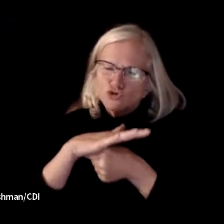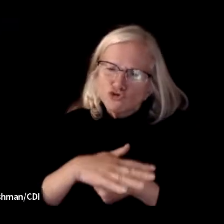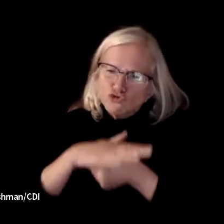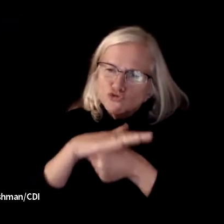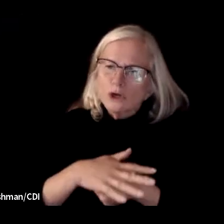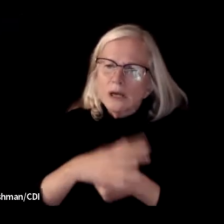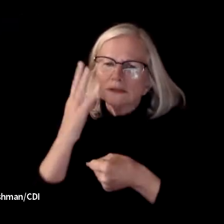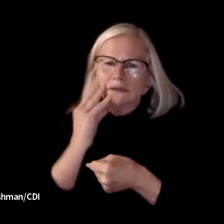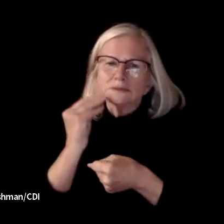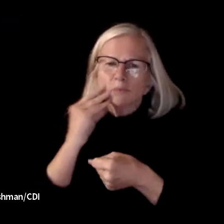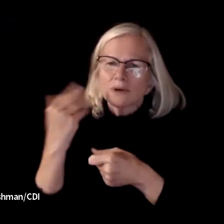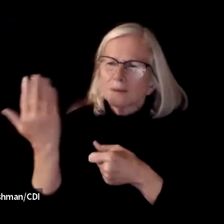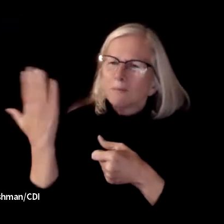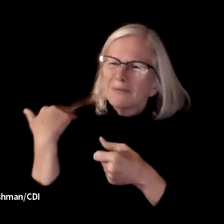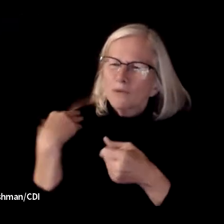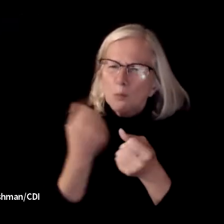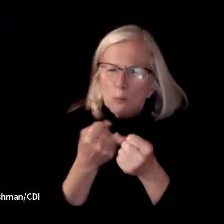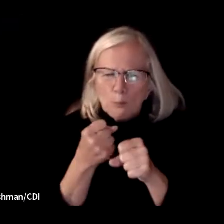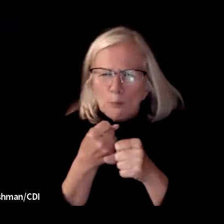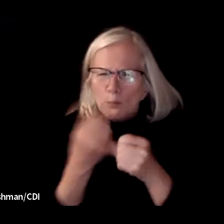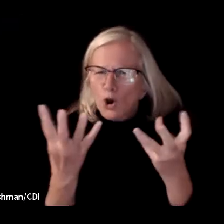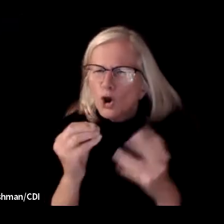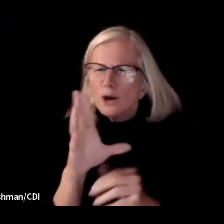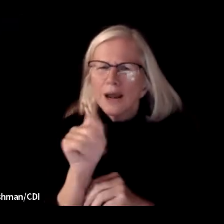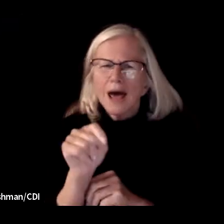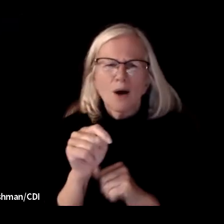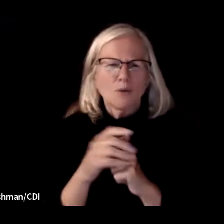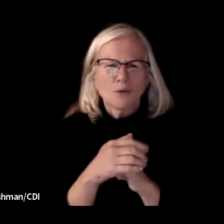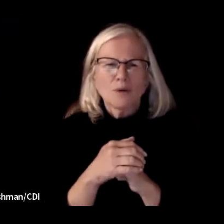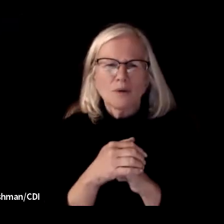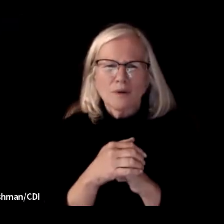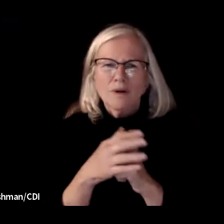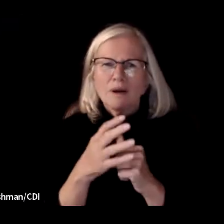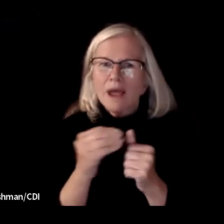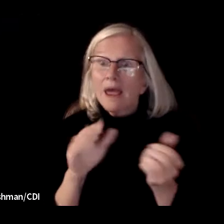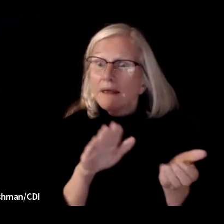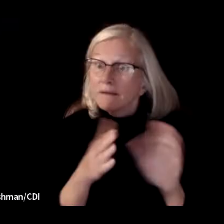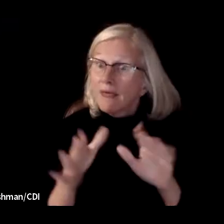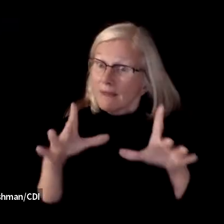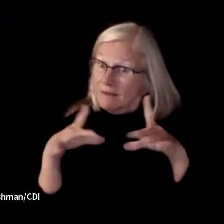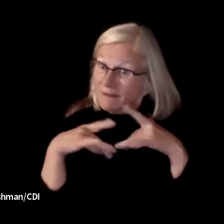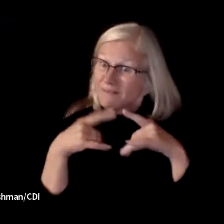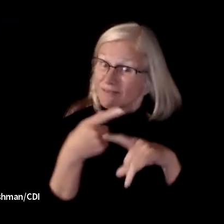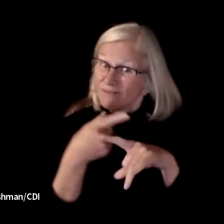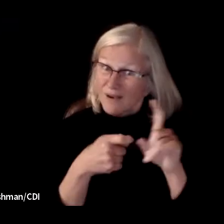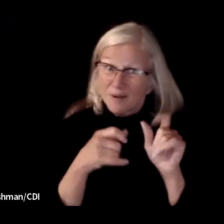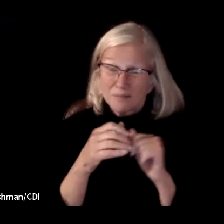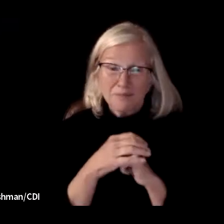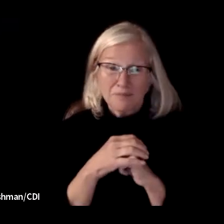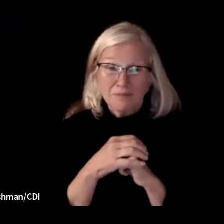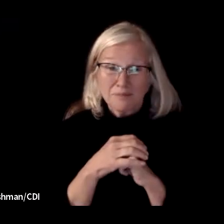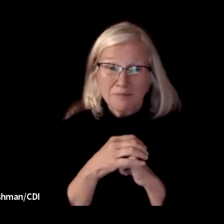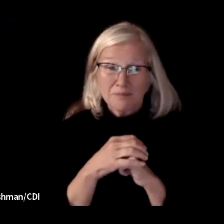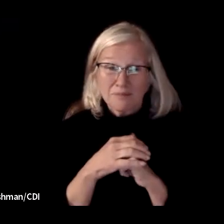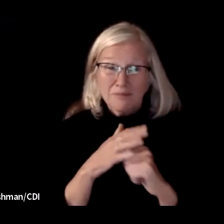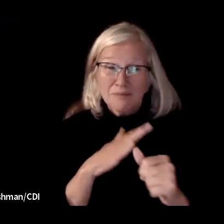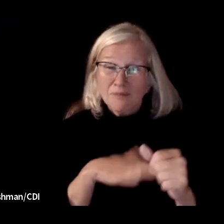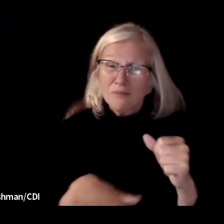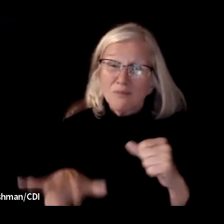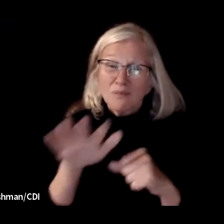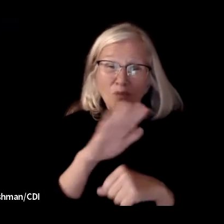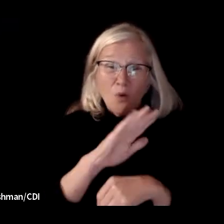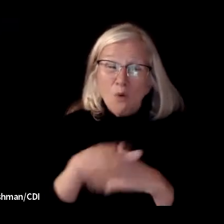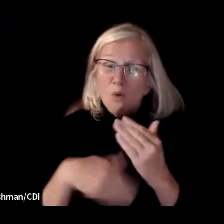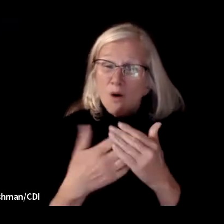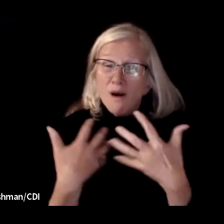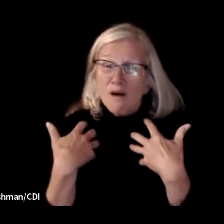now. Despite the extraordinary collaborations happening across the whole healthcare system, it's getting harder for some hospitals to